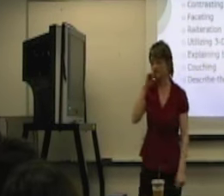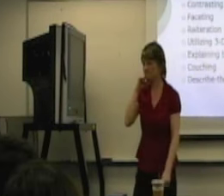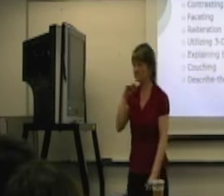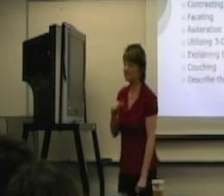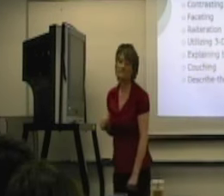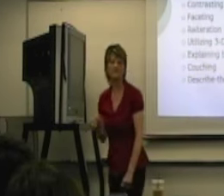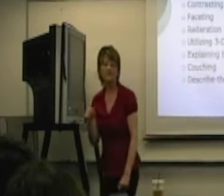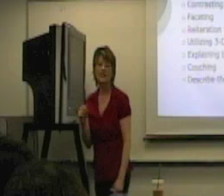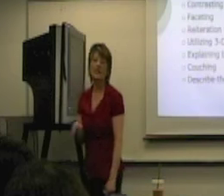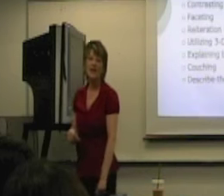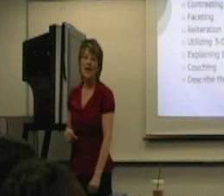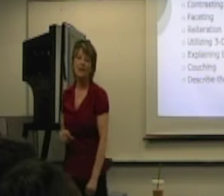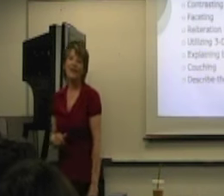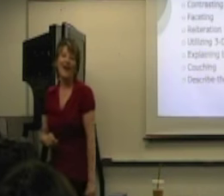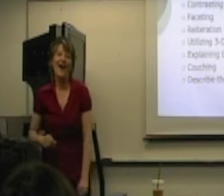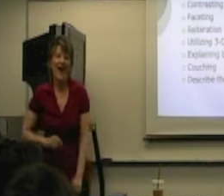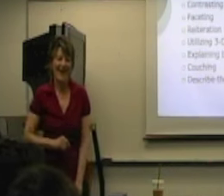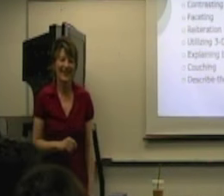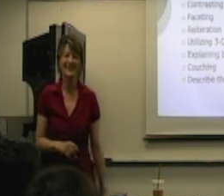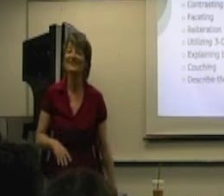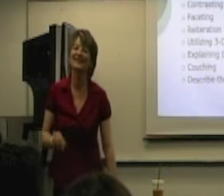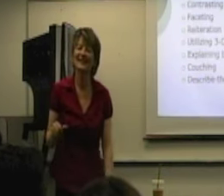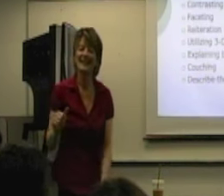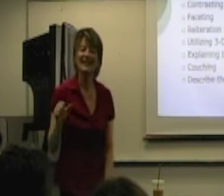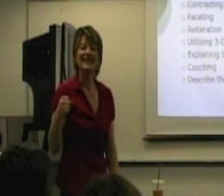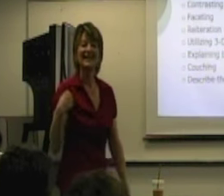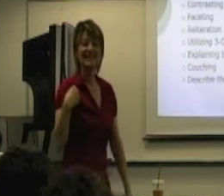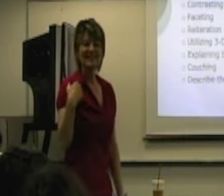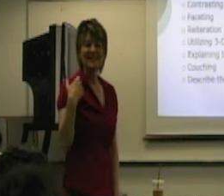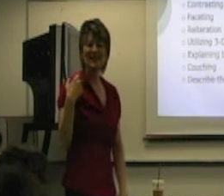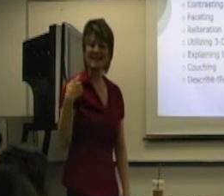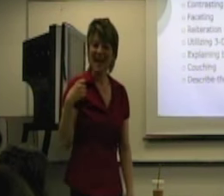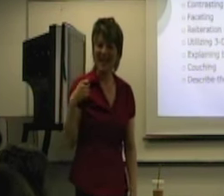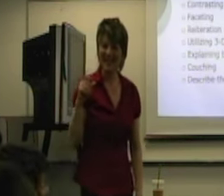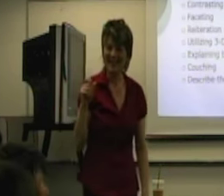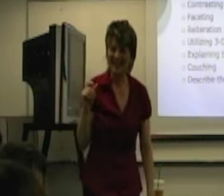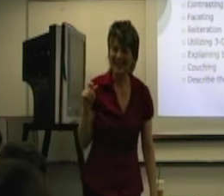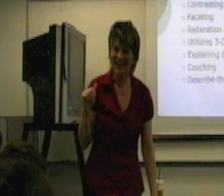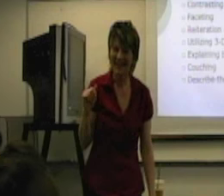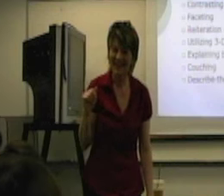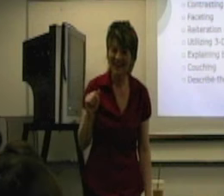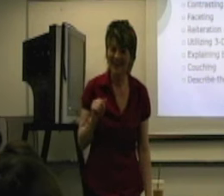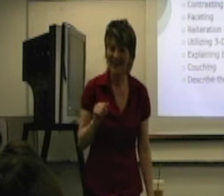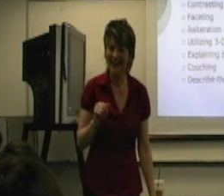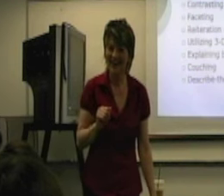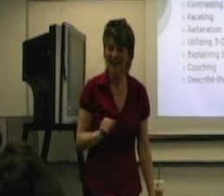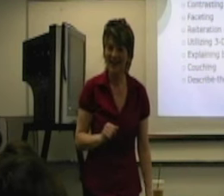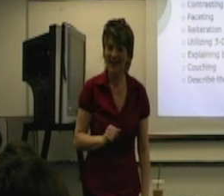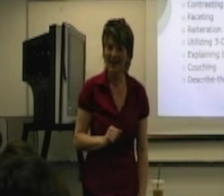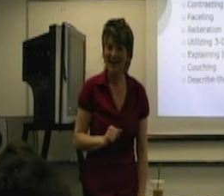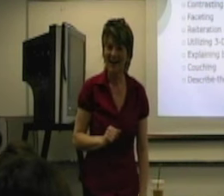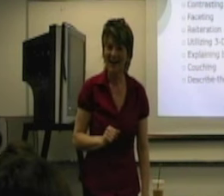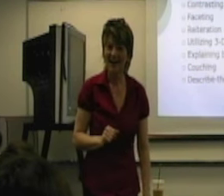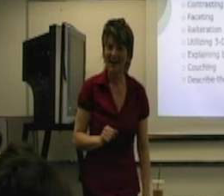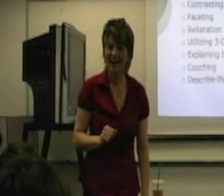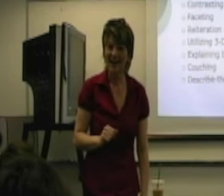Okay. There are, what is that? I had an audition the other day, so I'm showing people